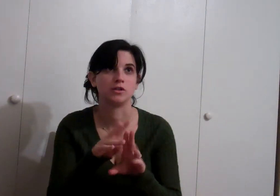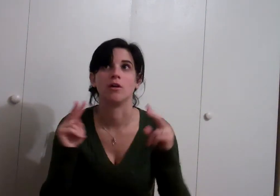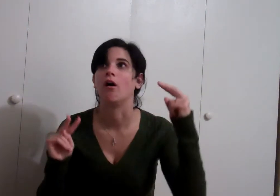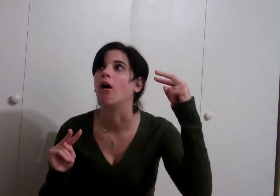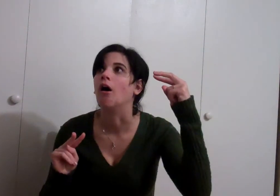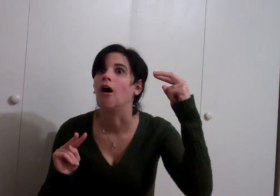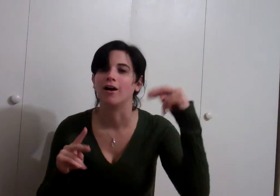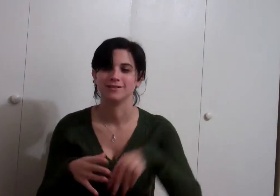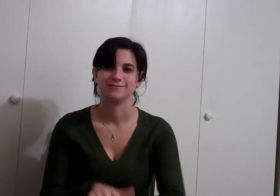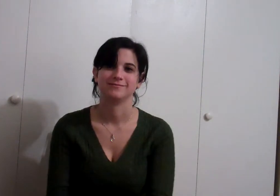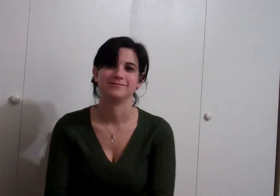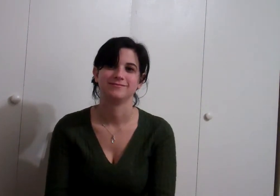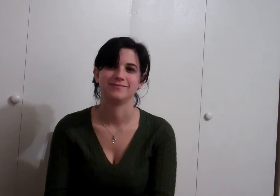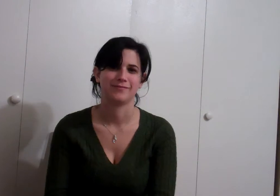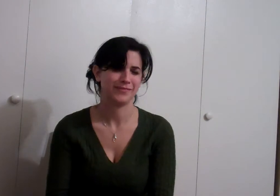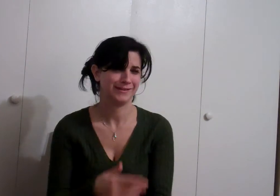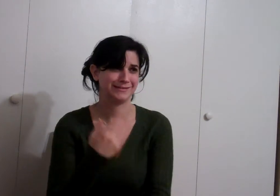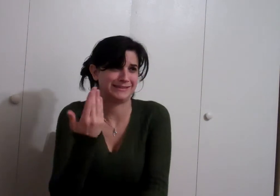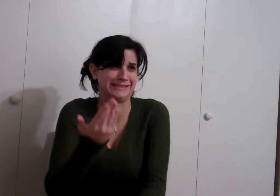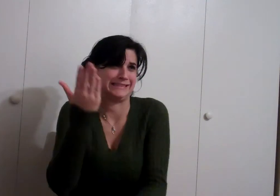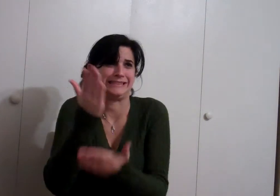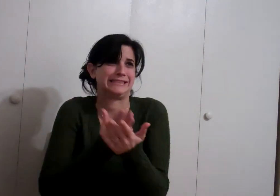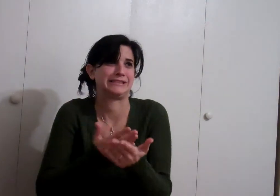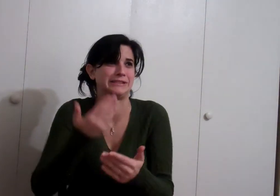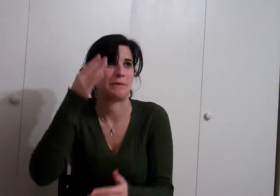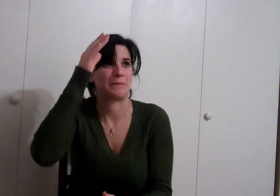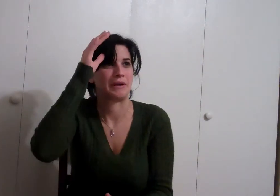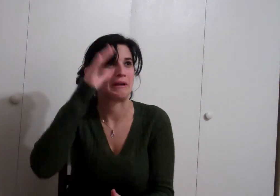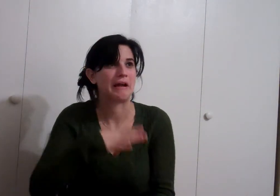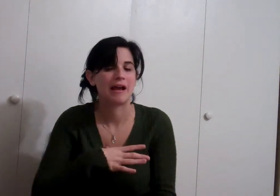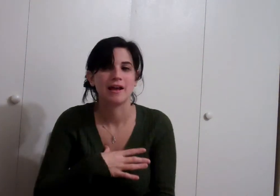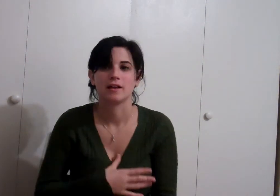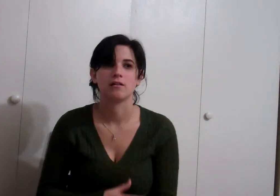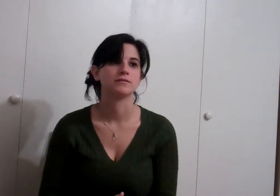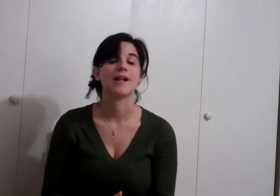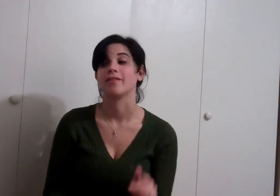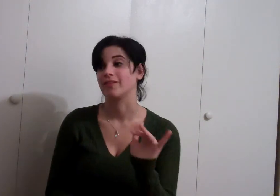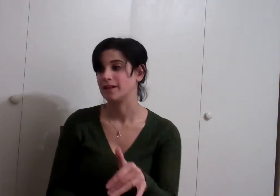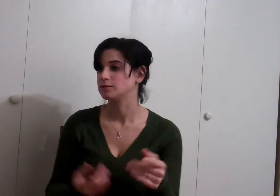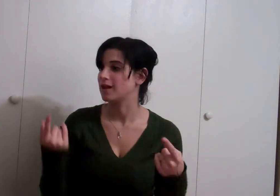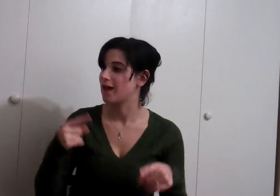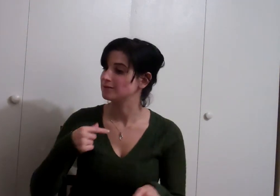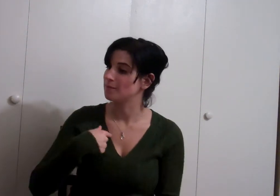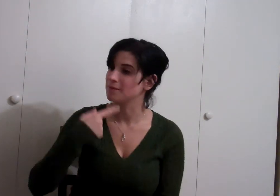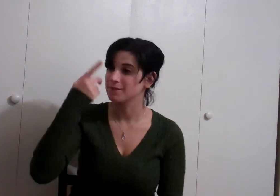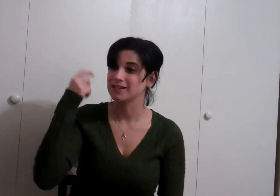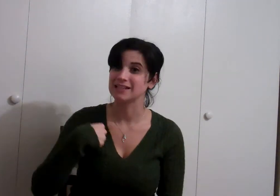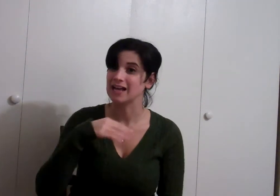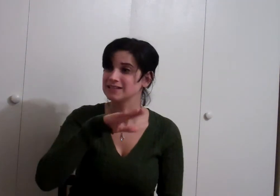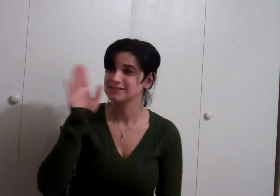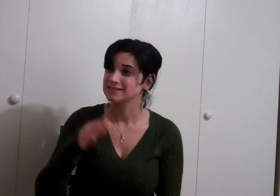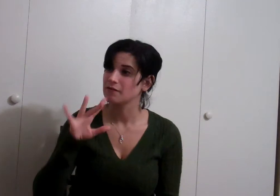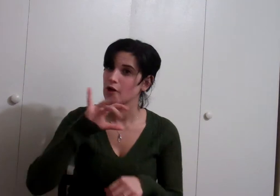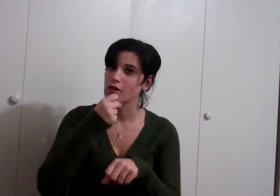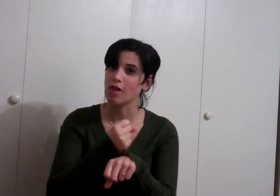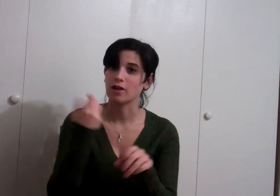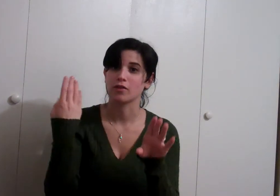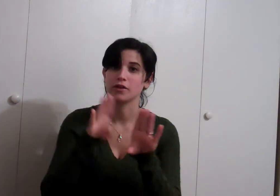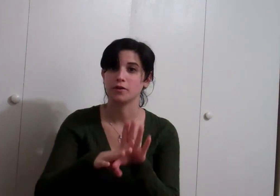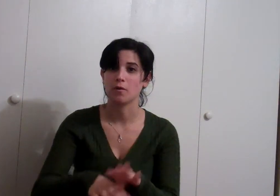That's what happens. That's what happens to me all the time because I don't lock the door. You should lock the door. The thing is freaky to me.